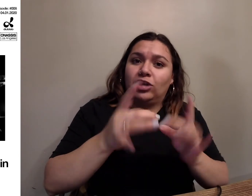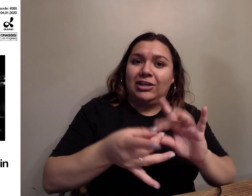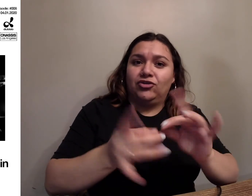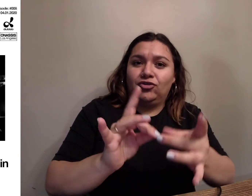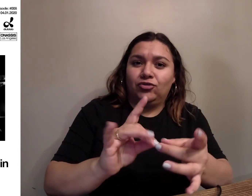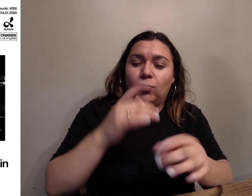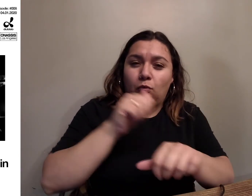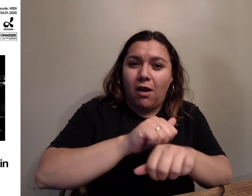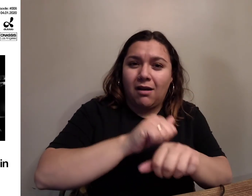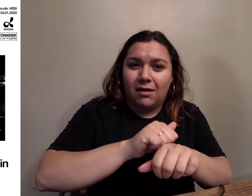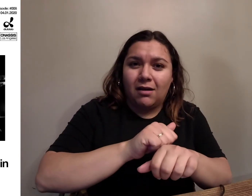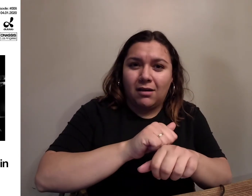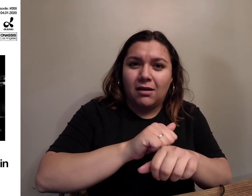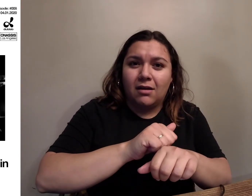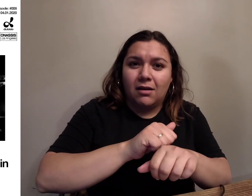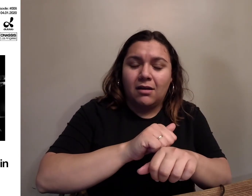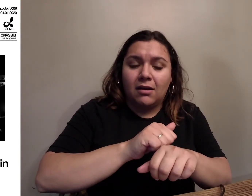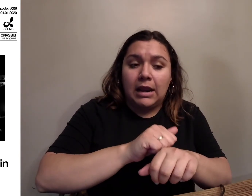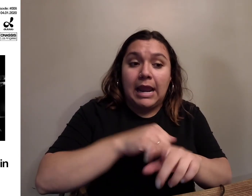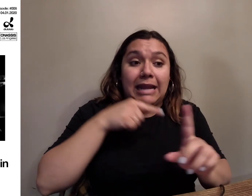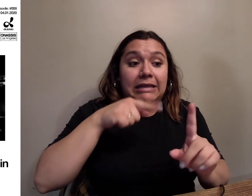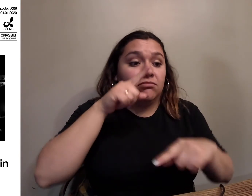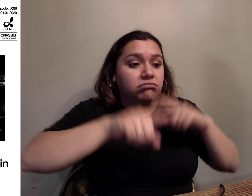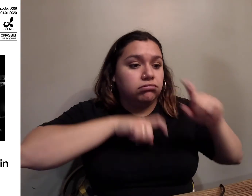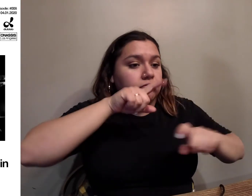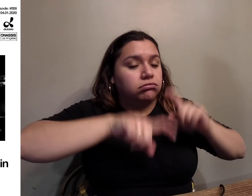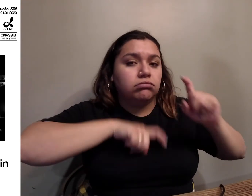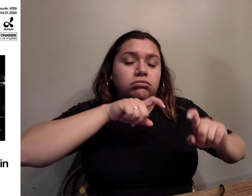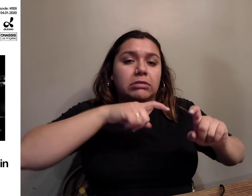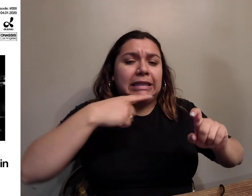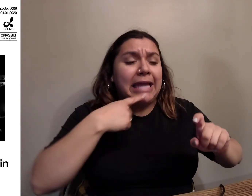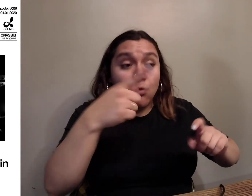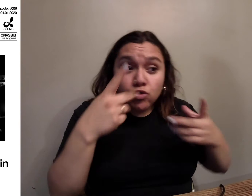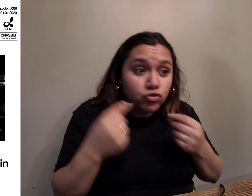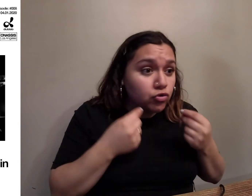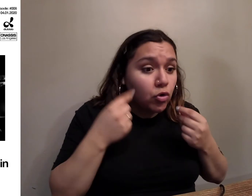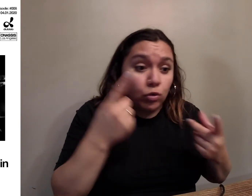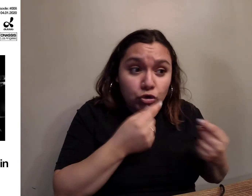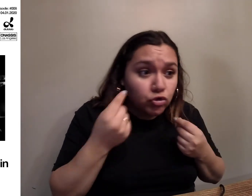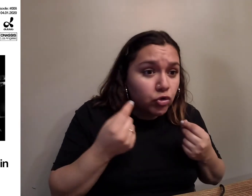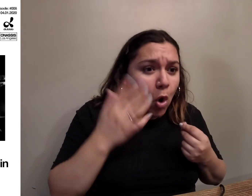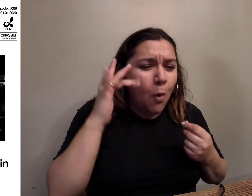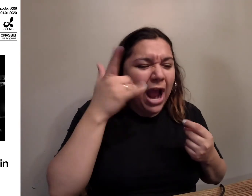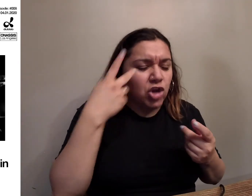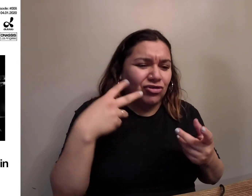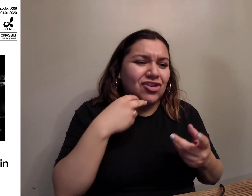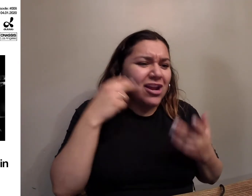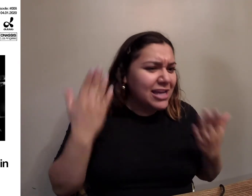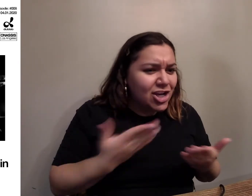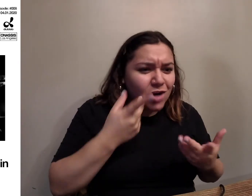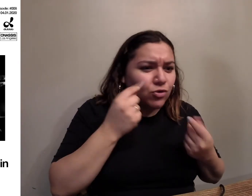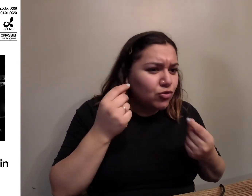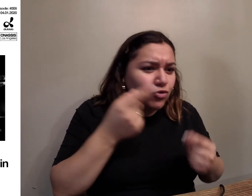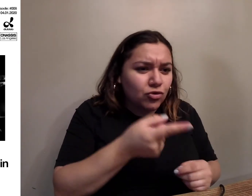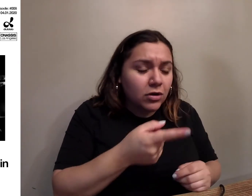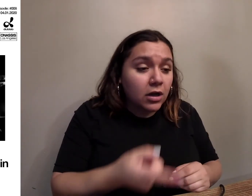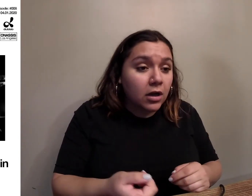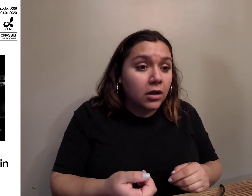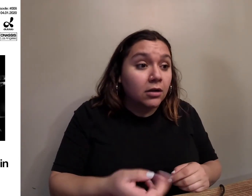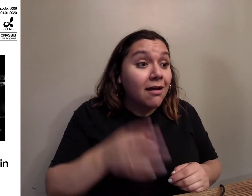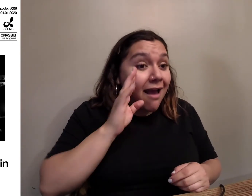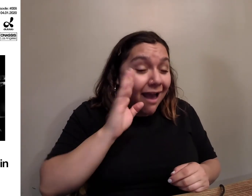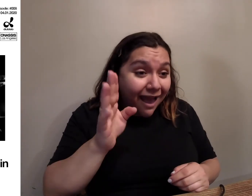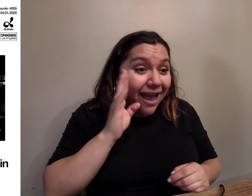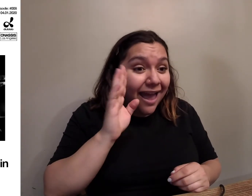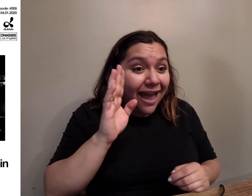and then he's interrogated. He's asked, well, what did you do? What did you do to wind up here, Prometheus? Hey,